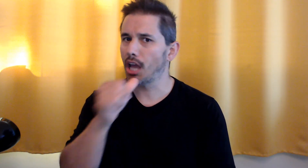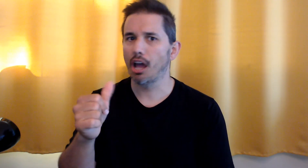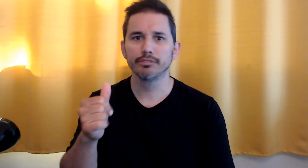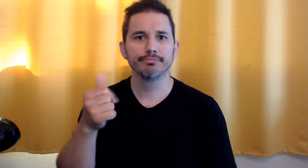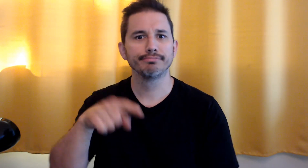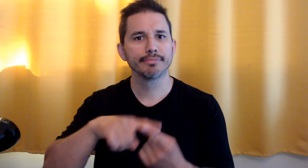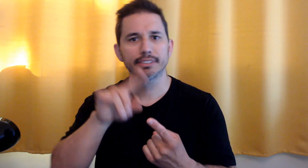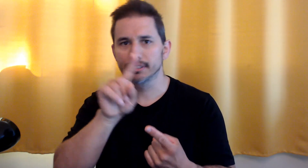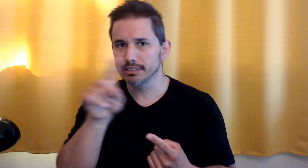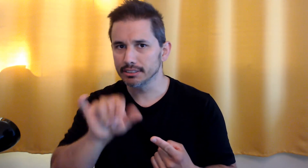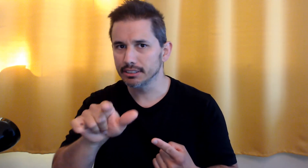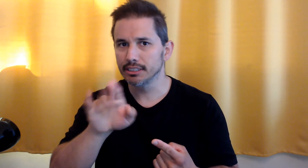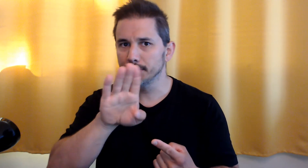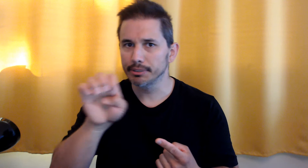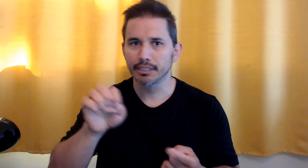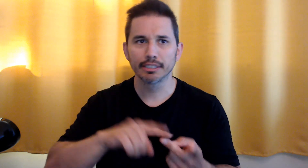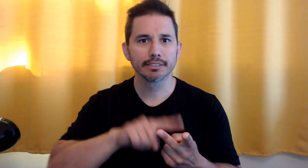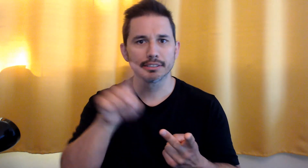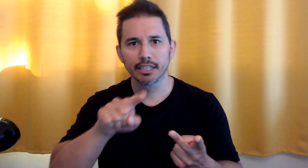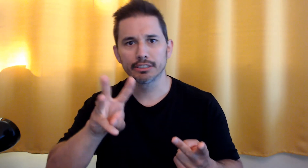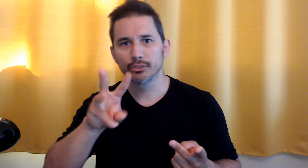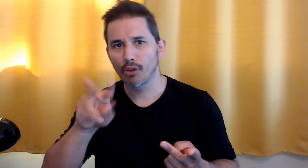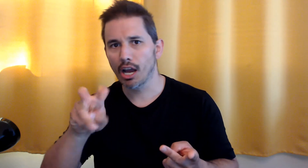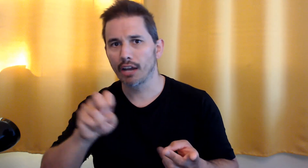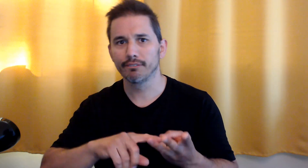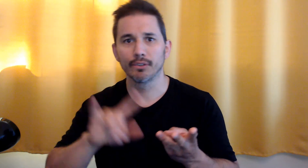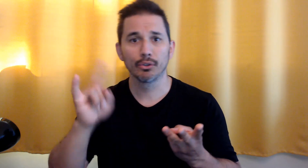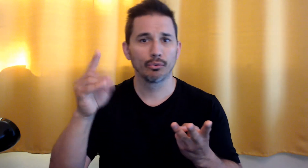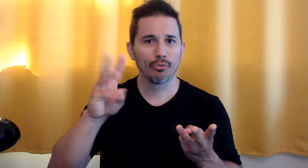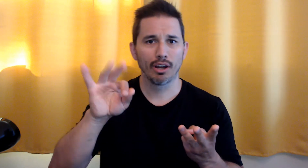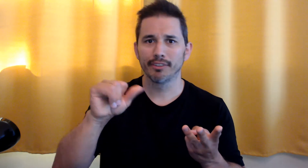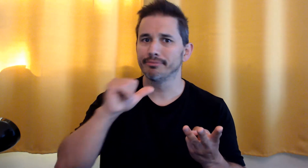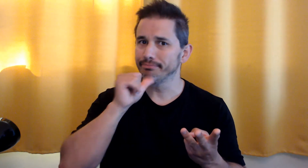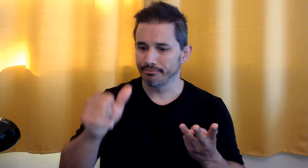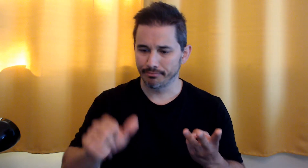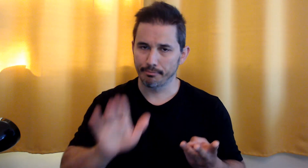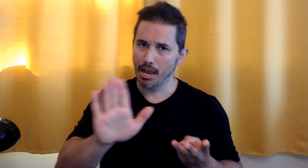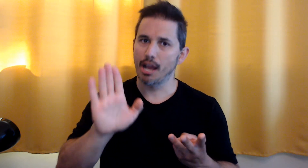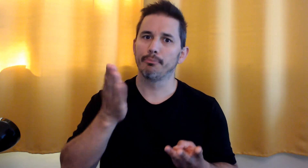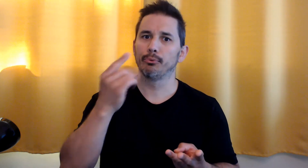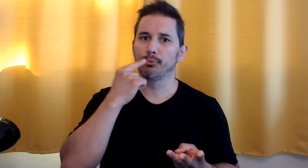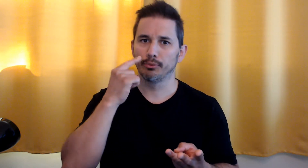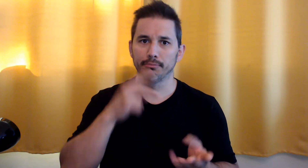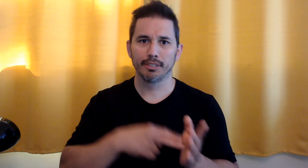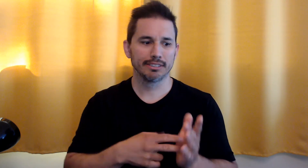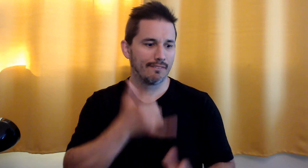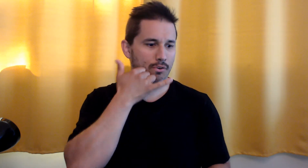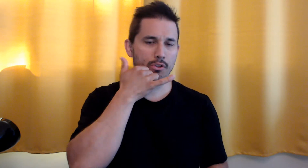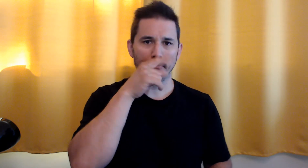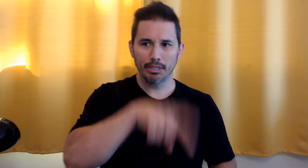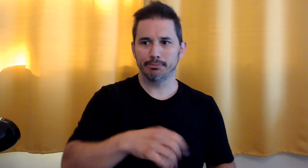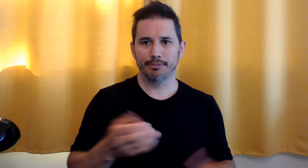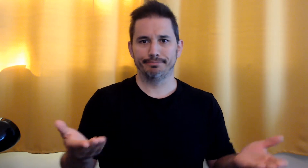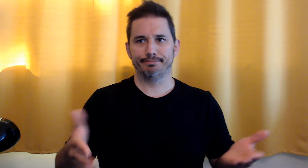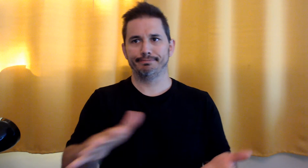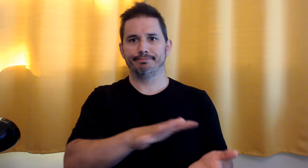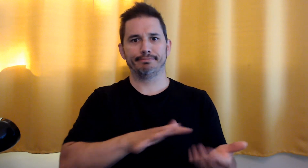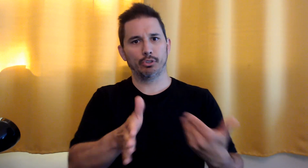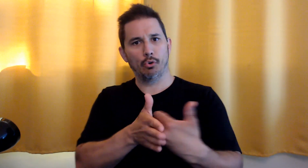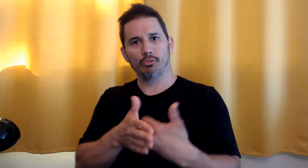This button doesn't use Zigbee, Z-Wave, or Wi-Fi like other buttons use. That means that you have to be in close proximity to the button,